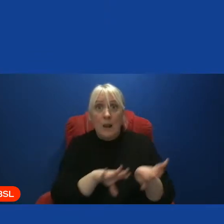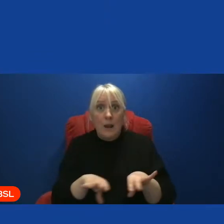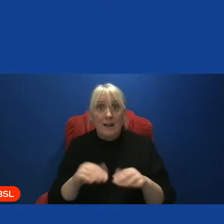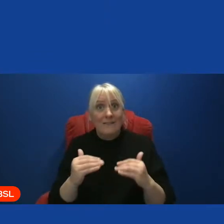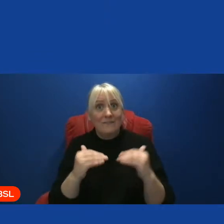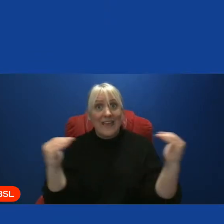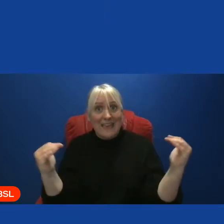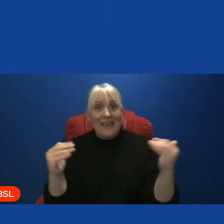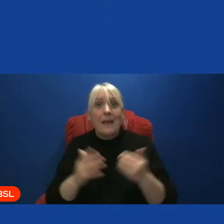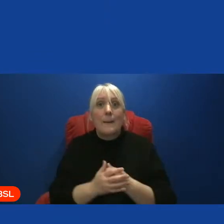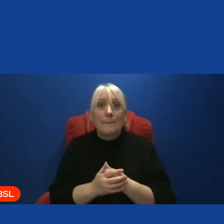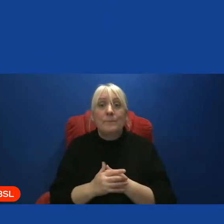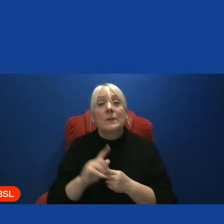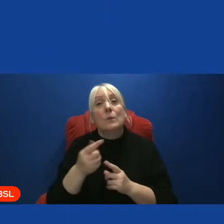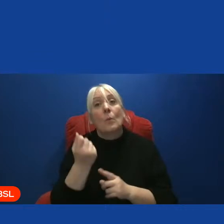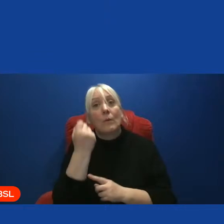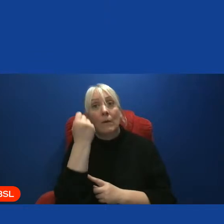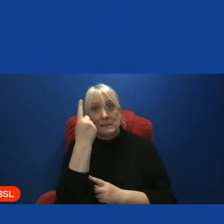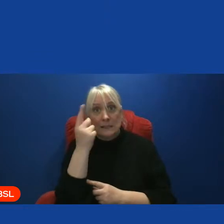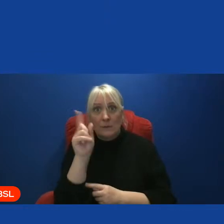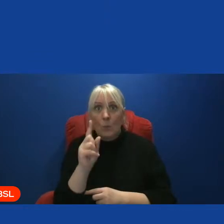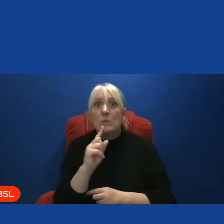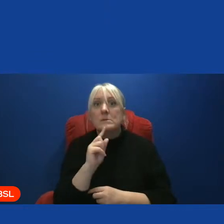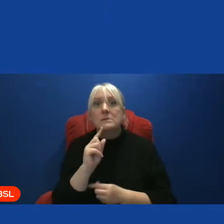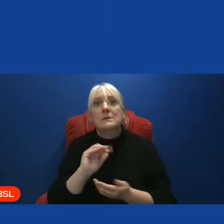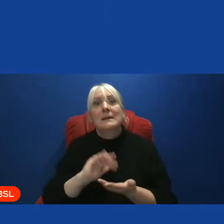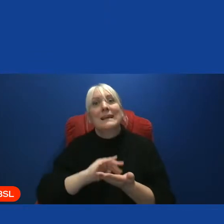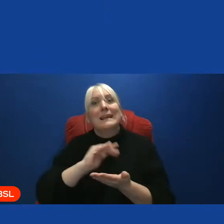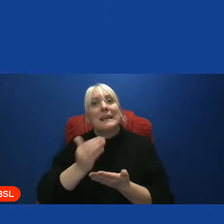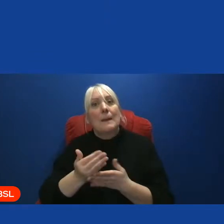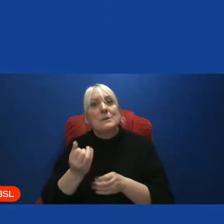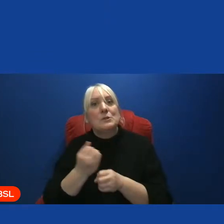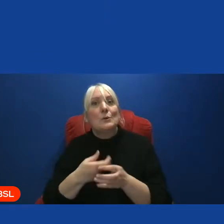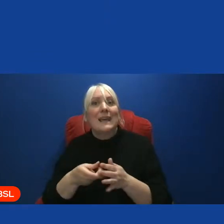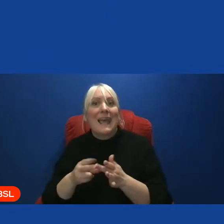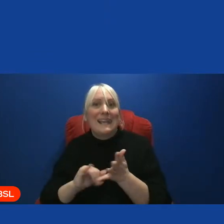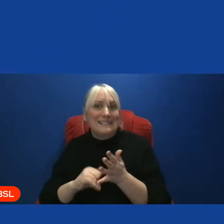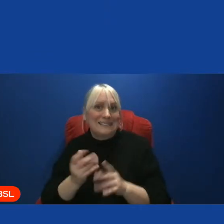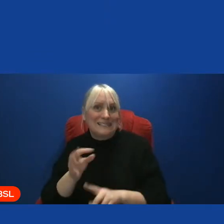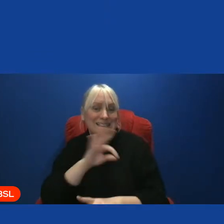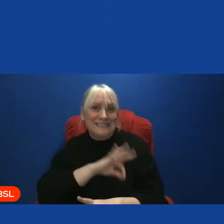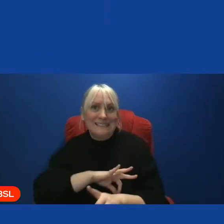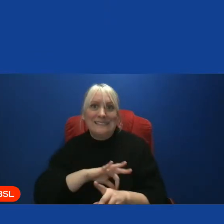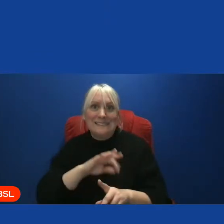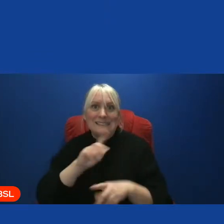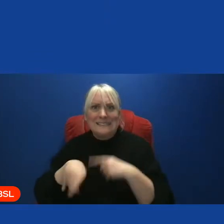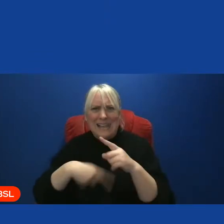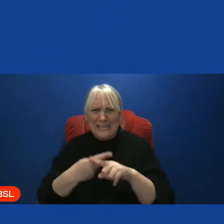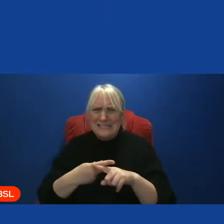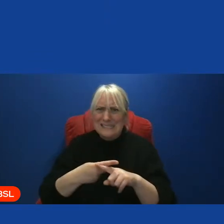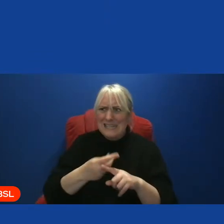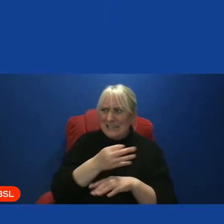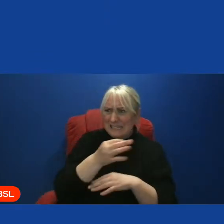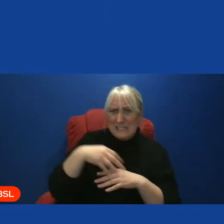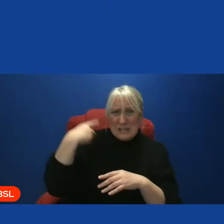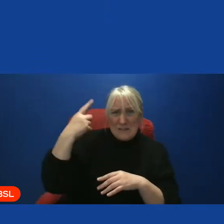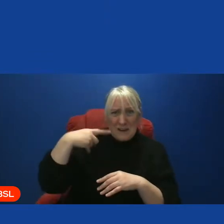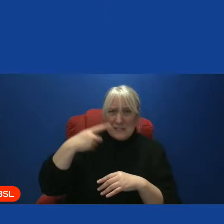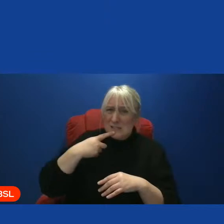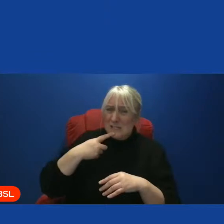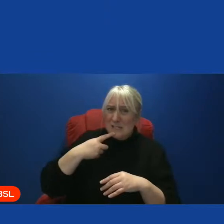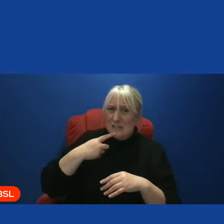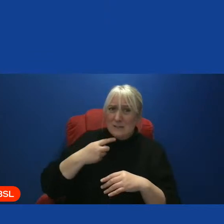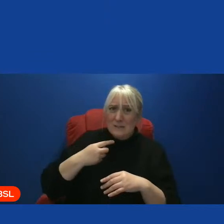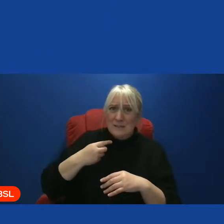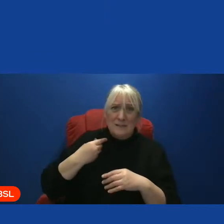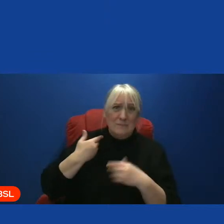the ideas was introduce a sort of capital gains tax, because the City of London, the financial services are booming at the moment. Do you know the bankers' bonuses